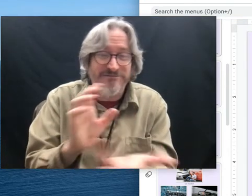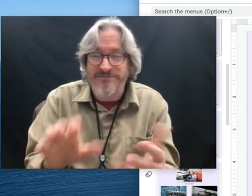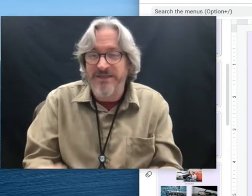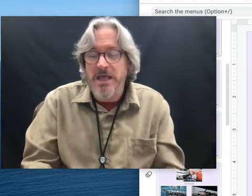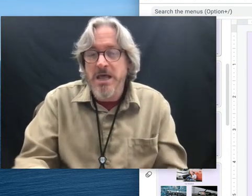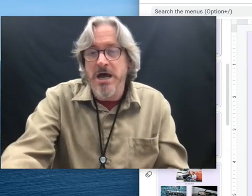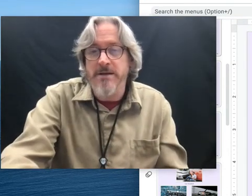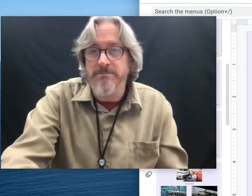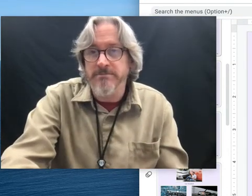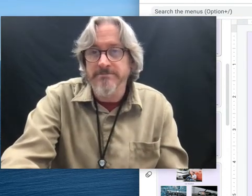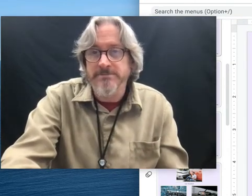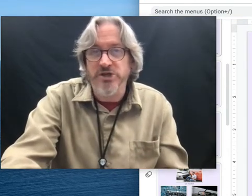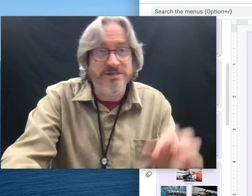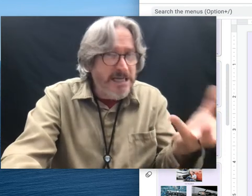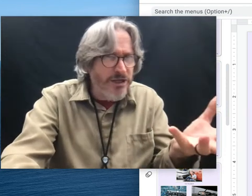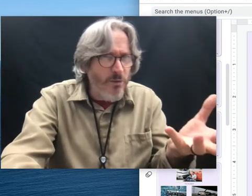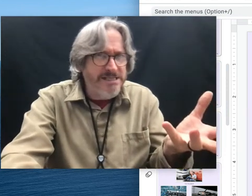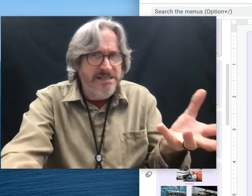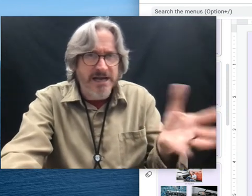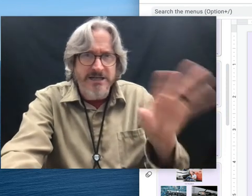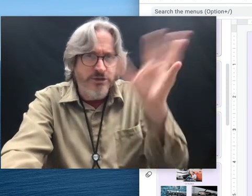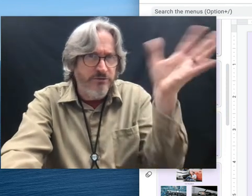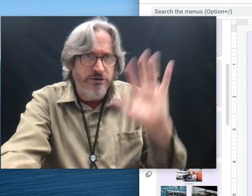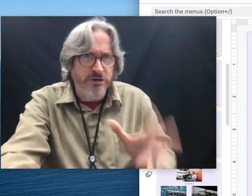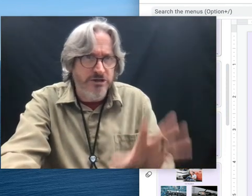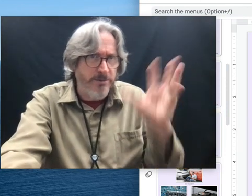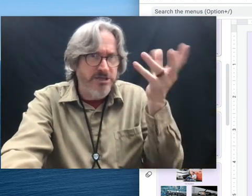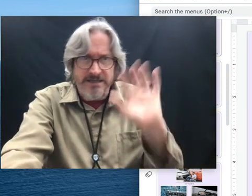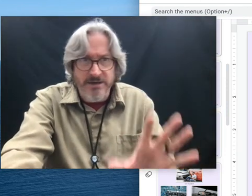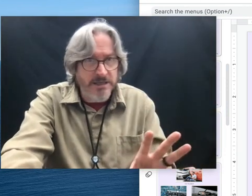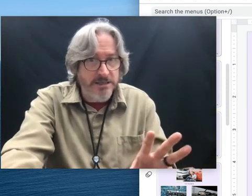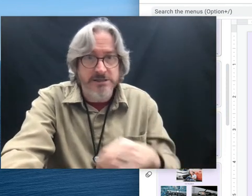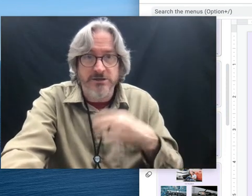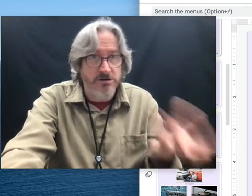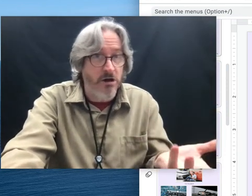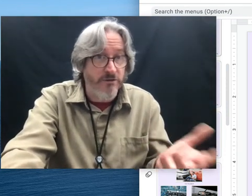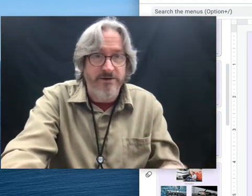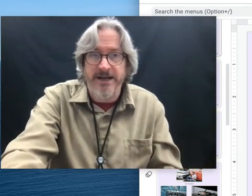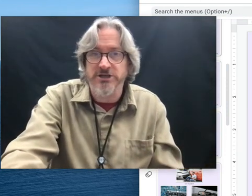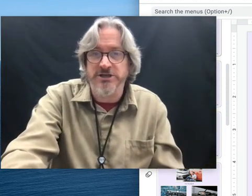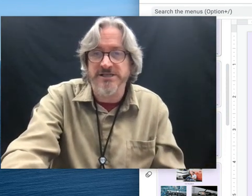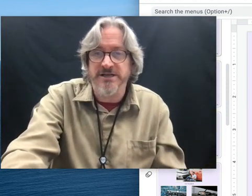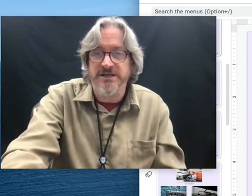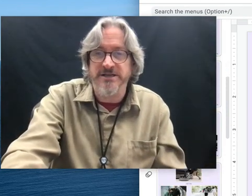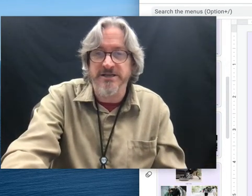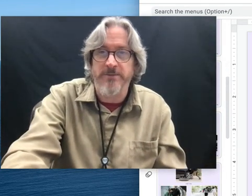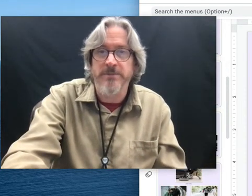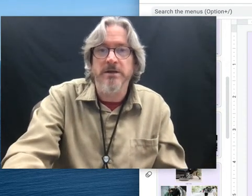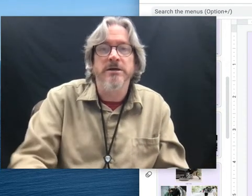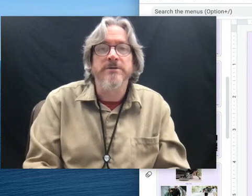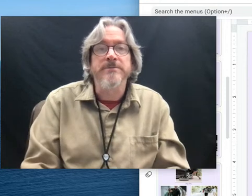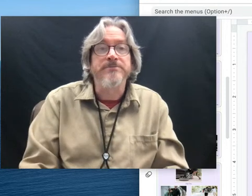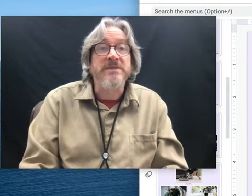E, right? So take a look at what's the sign to for, double check them on these. There are other variations on these as